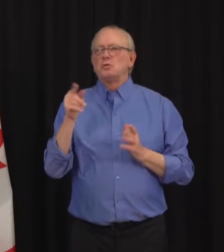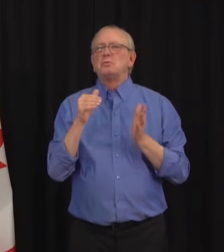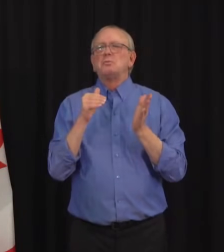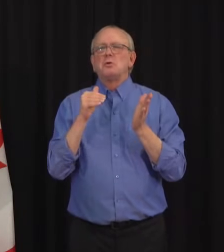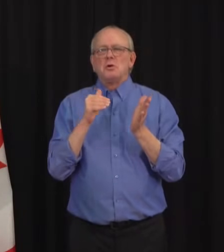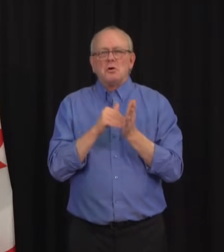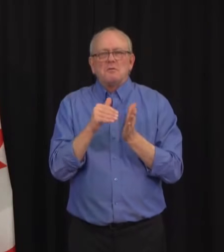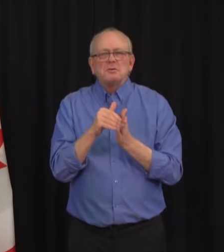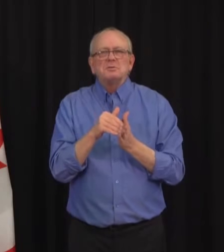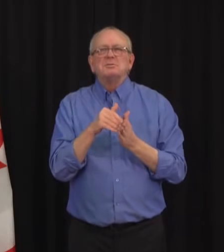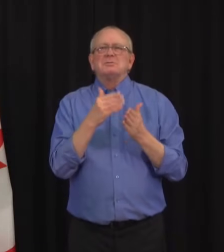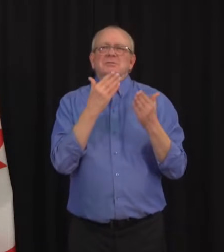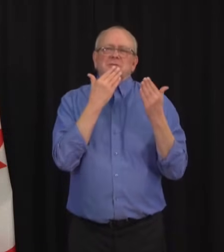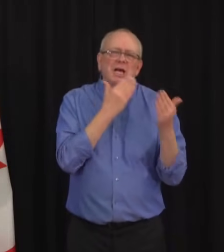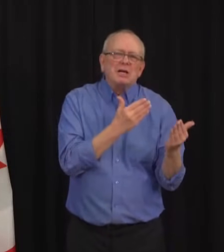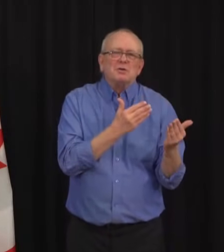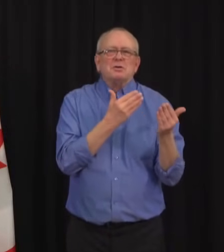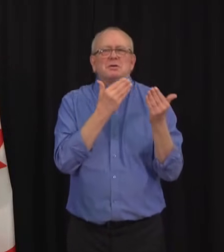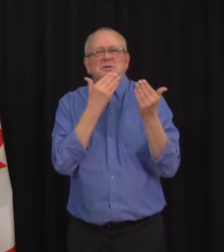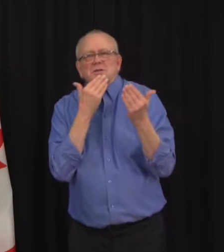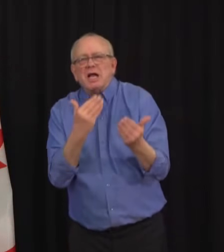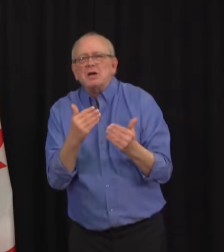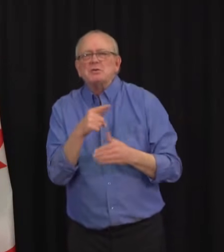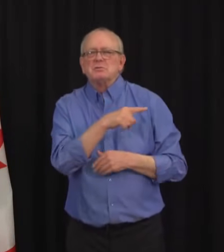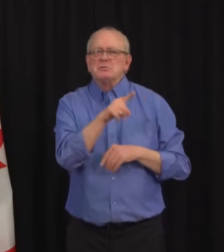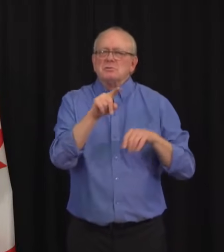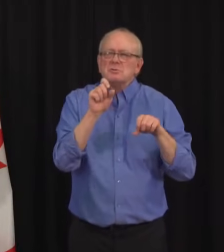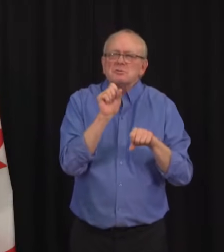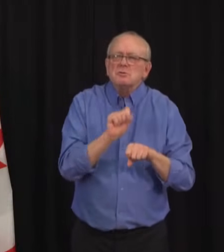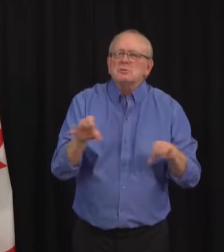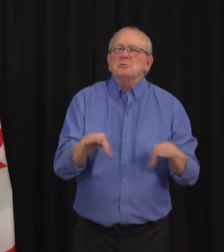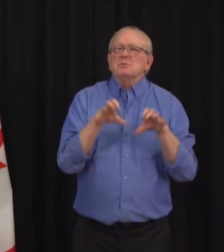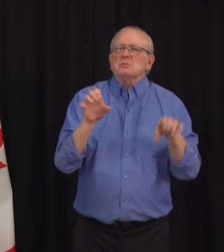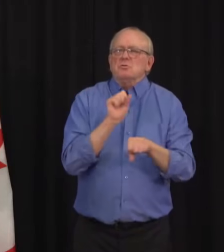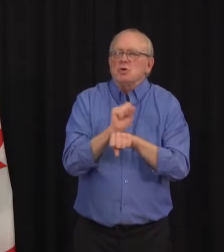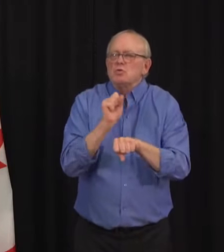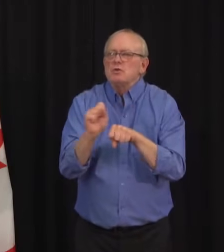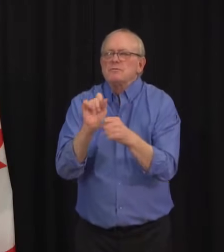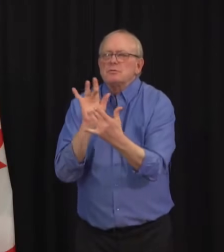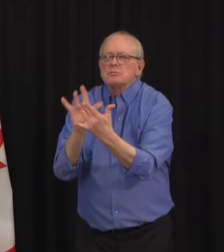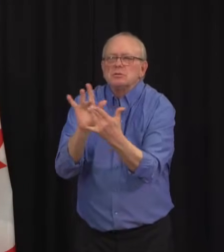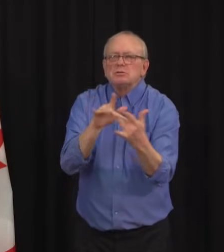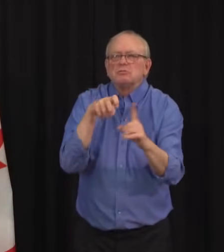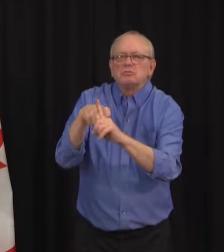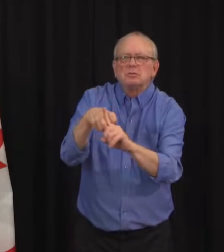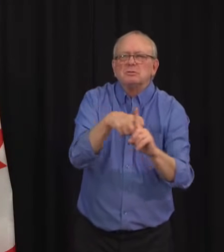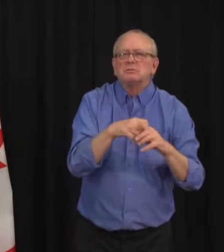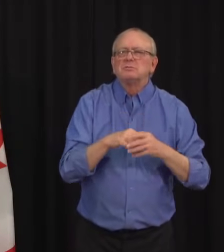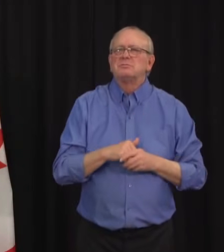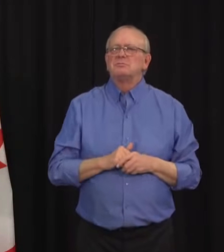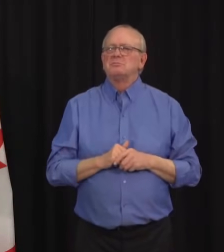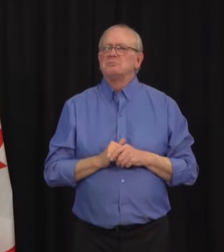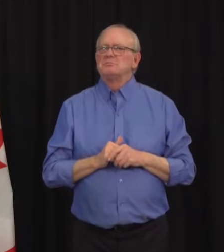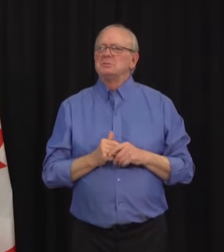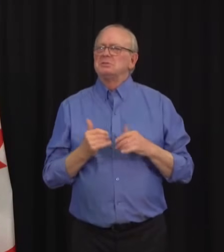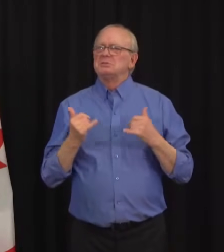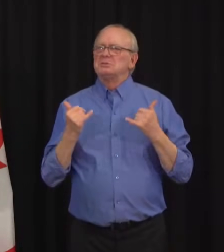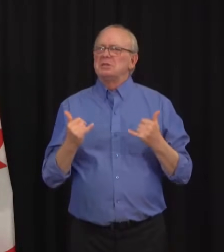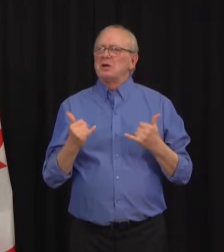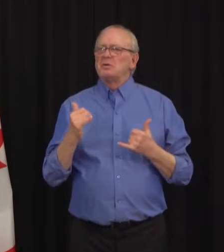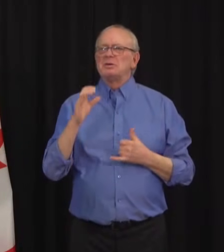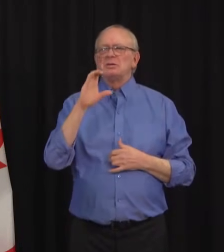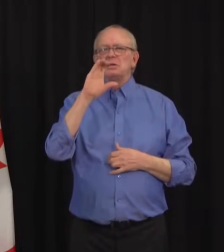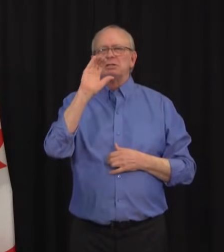But there are some companies, private companies, corporations that are kind of developing their own tracing